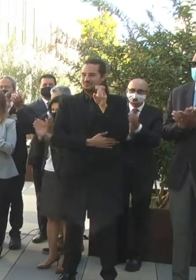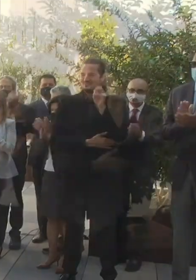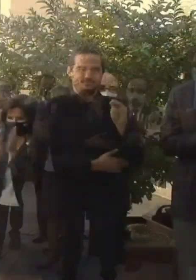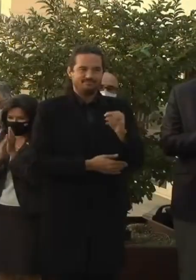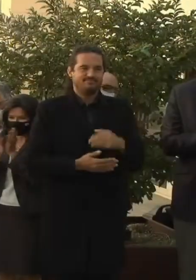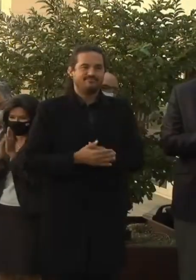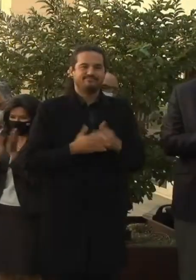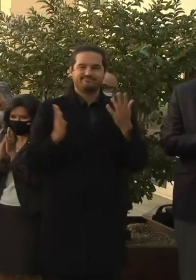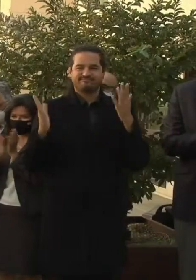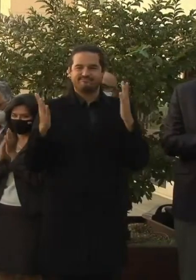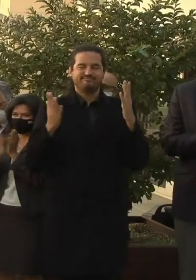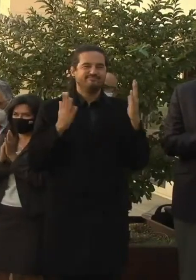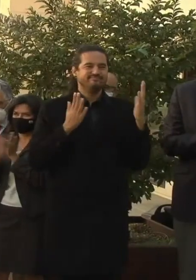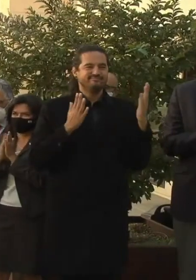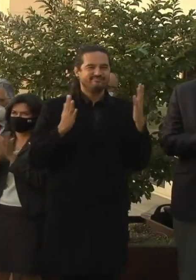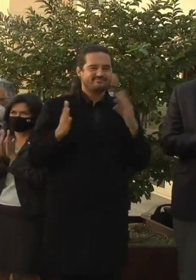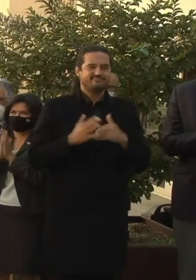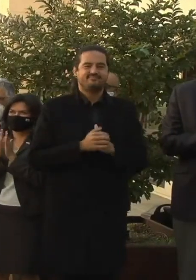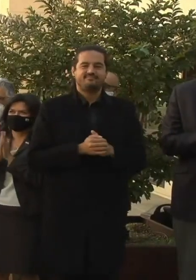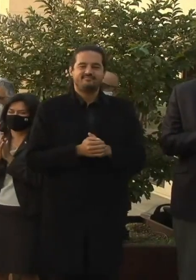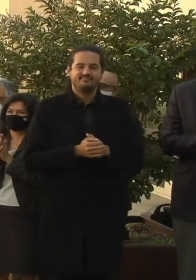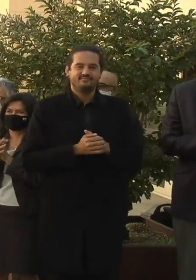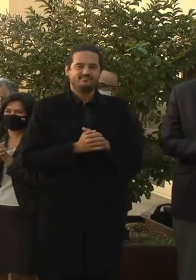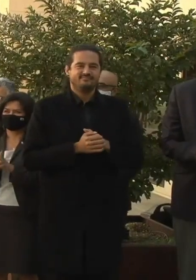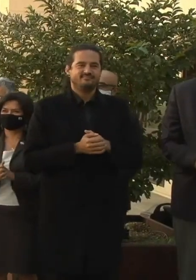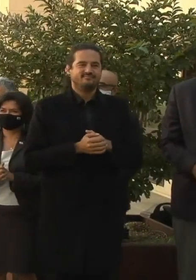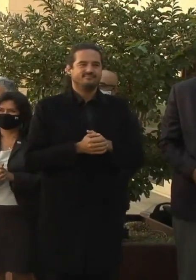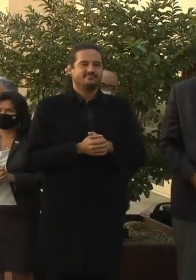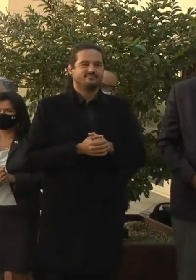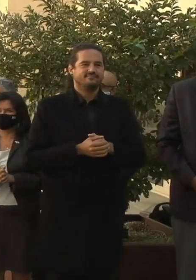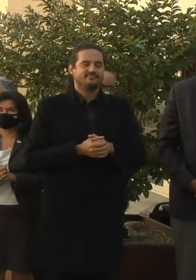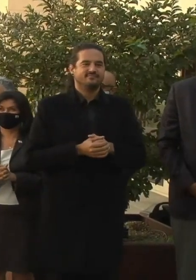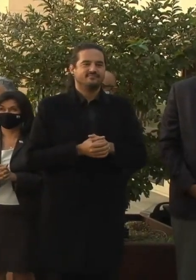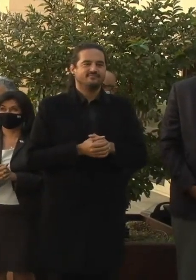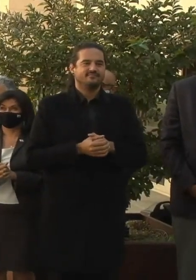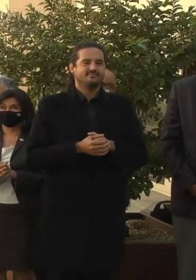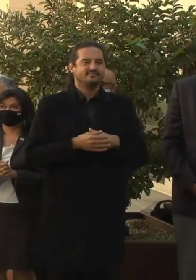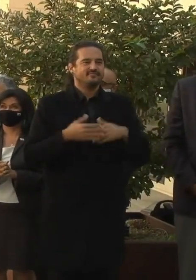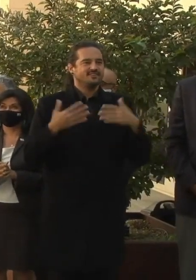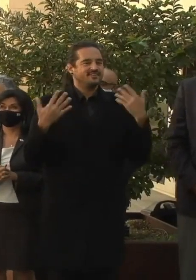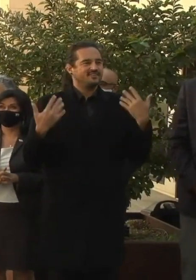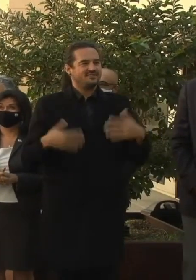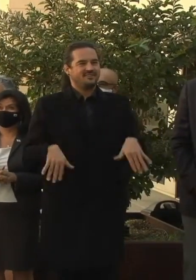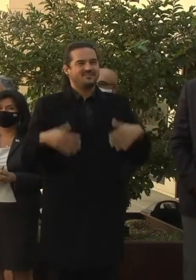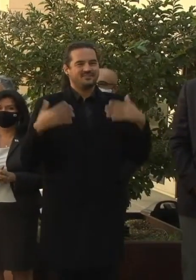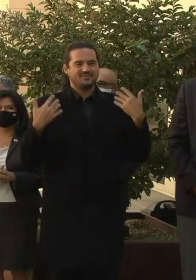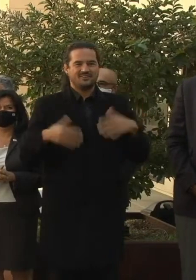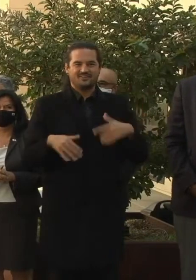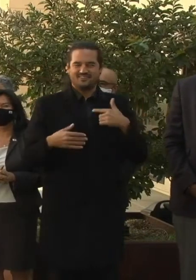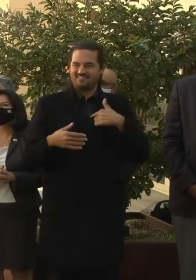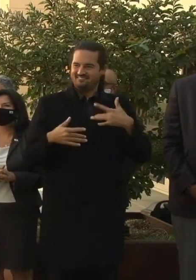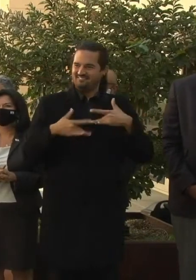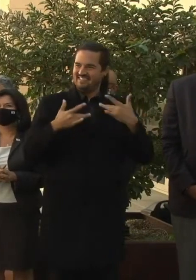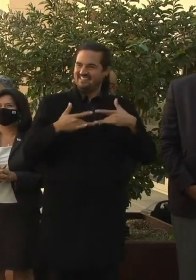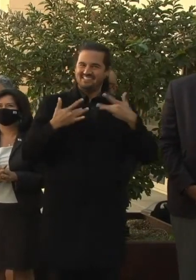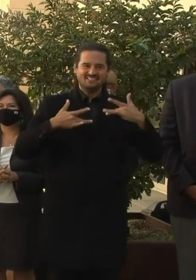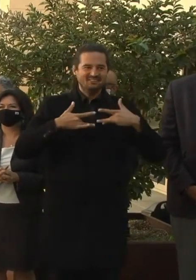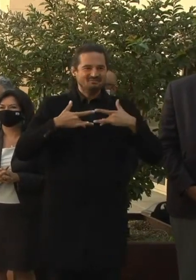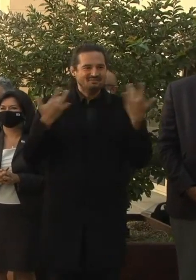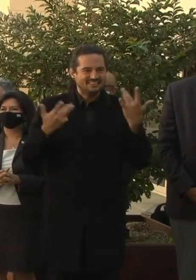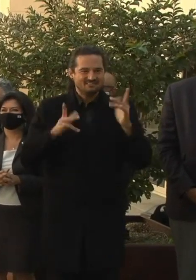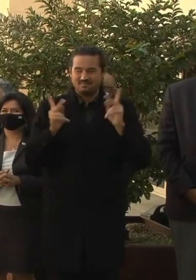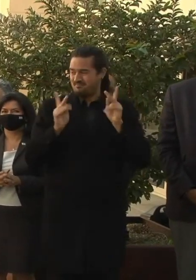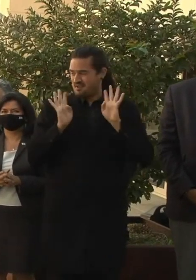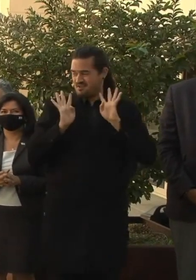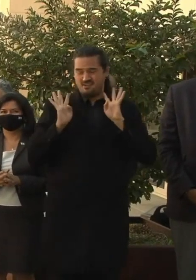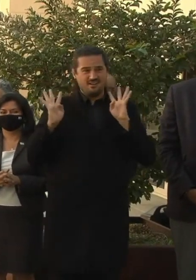Thank you, Senator. Well, let me, this pretty remarkable group of folks behind me. So let me first and